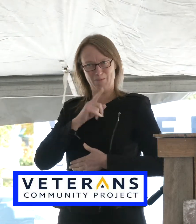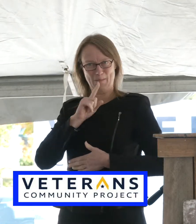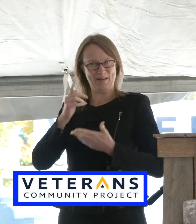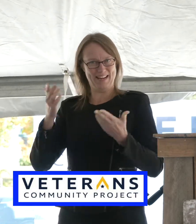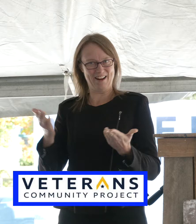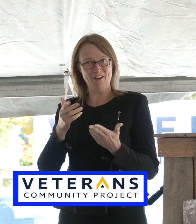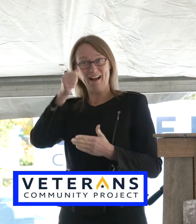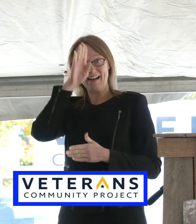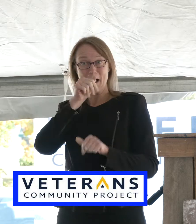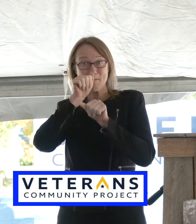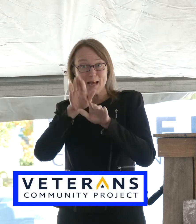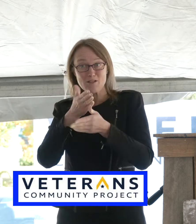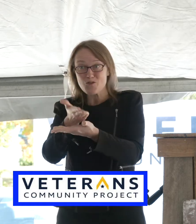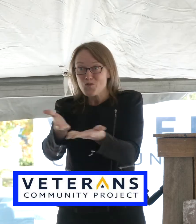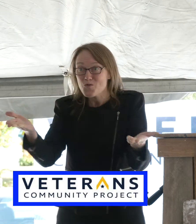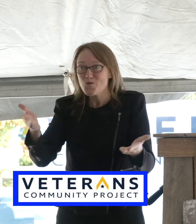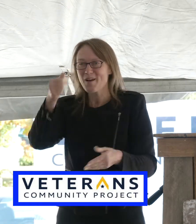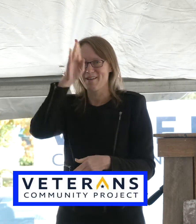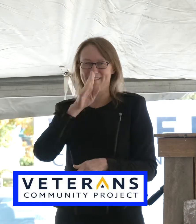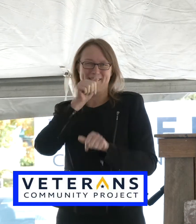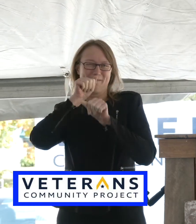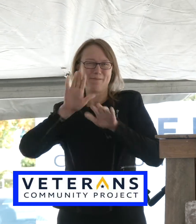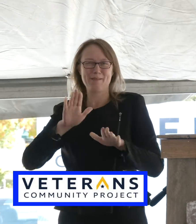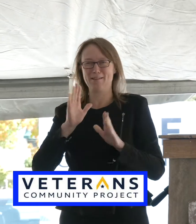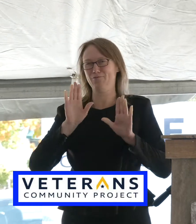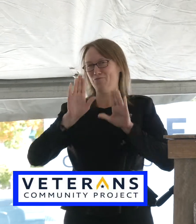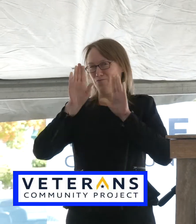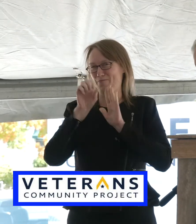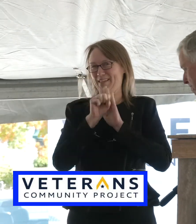and God bless the great state of Missouri. Thank you very much. Thank you.